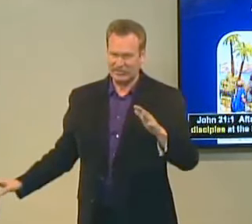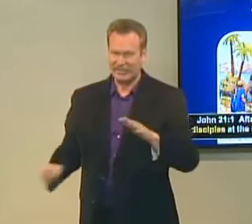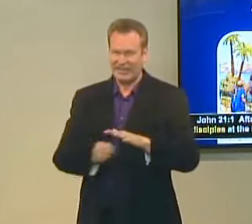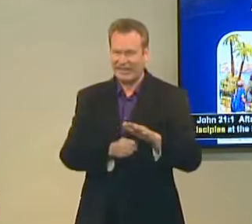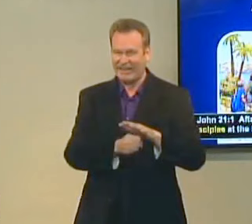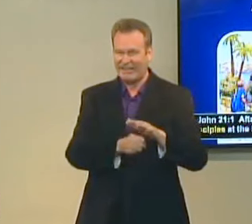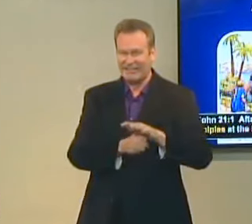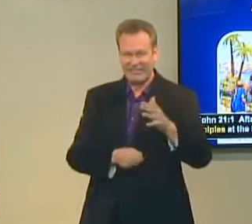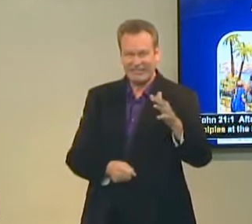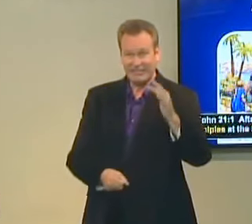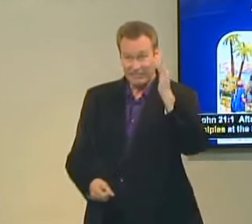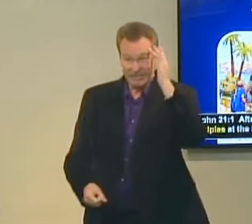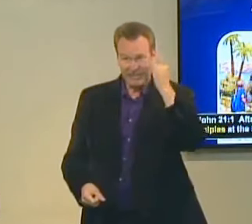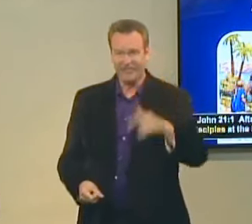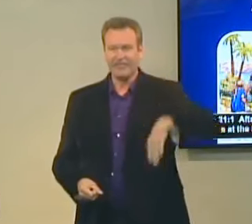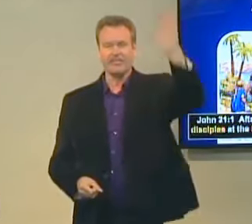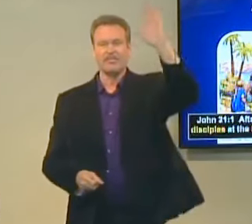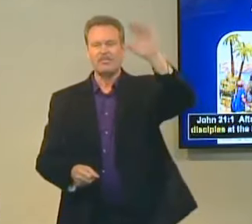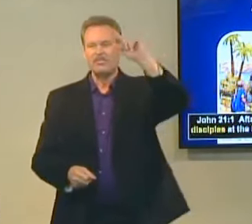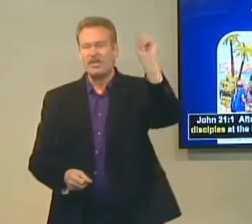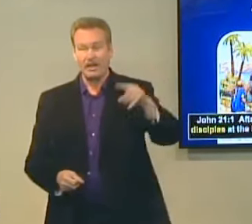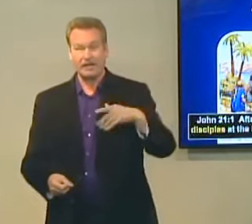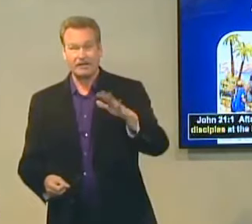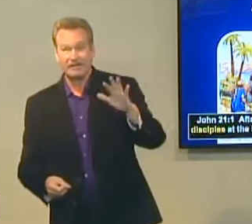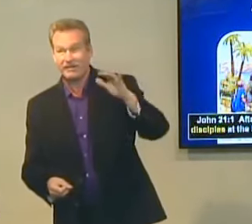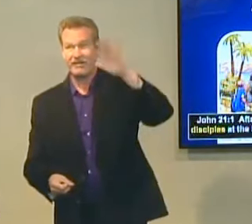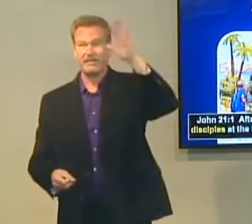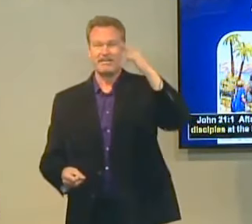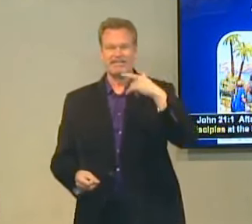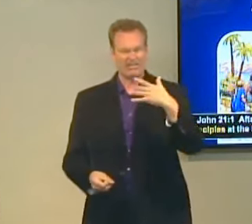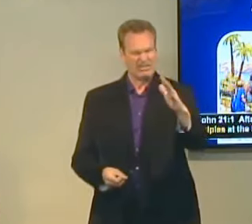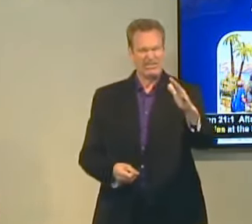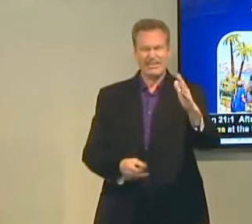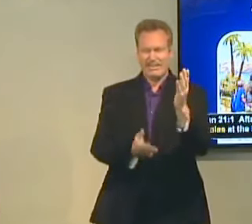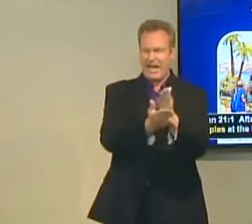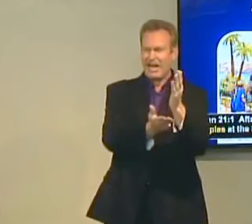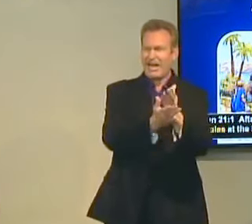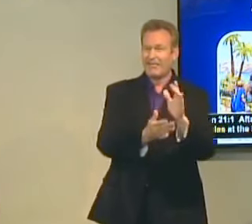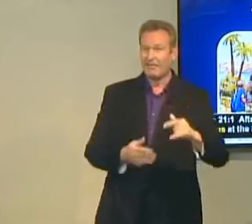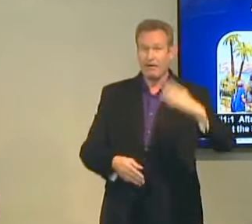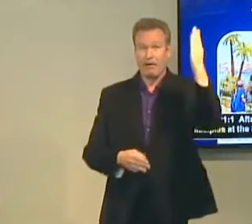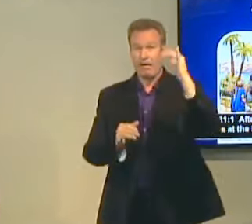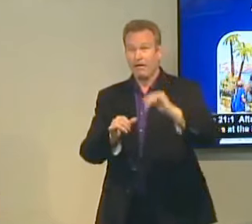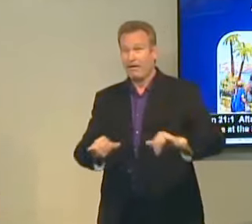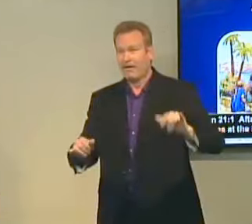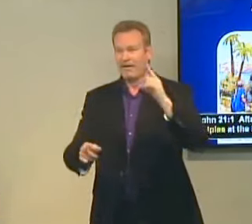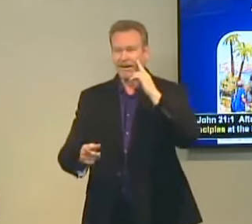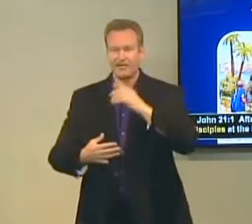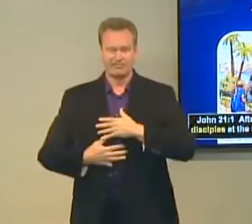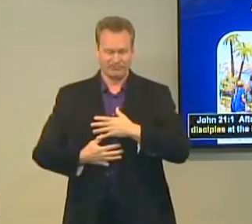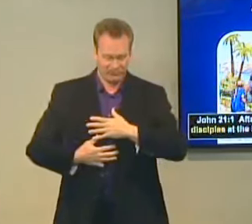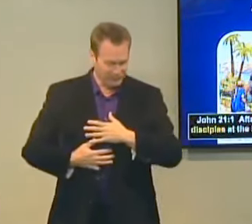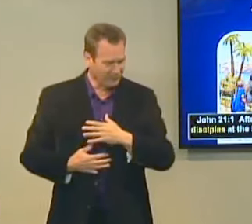again. And you must feel kind of like. Enough now. Okay. You don't stop helping me. I'm grasslands. I'm done. Stop. Stop. Stop.